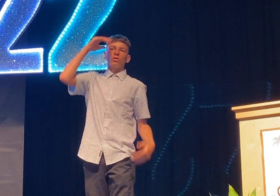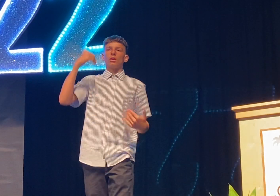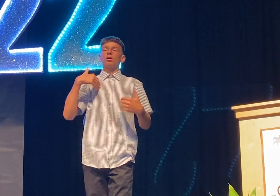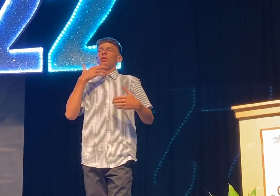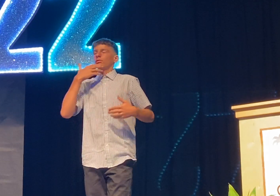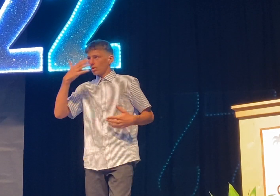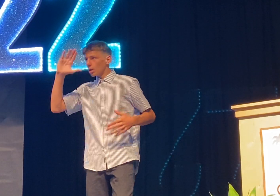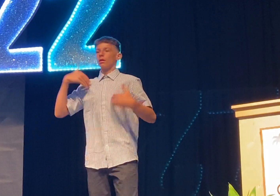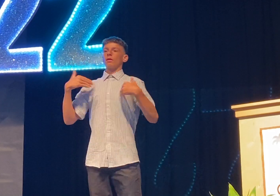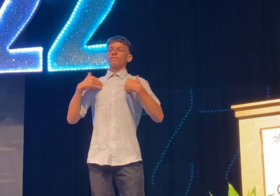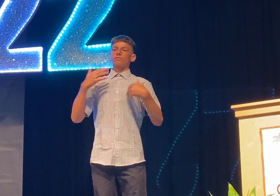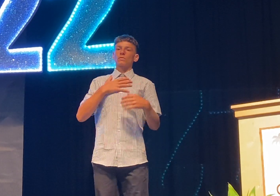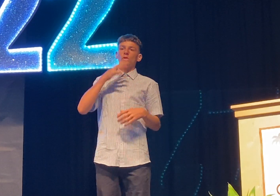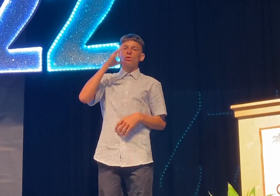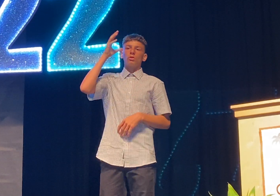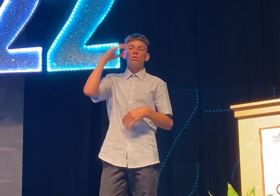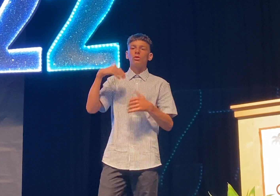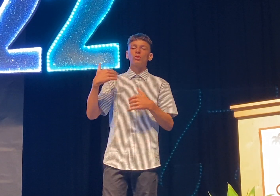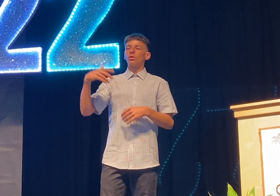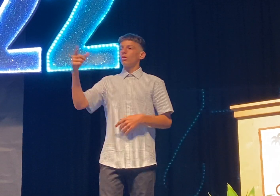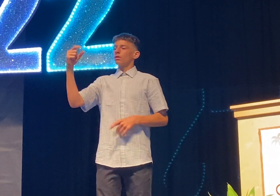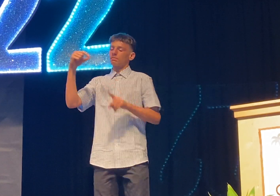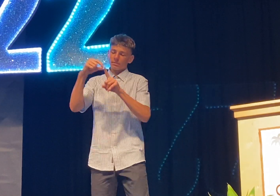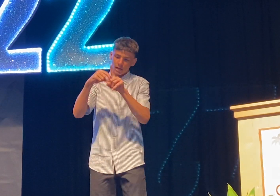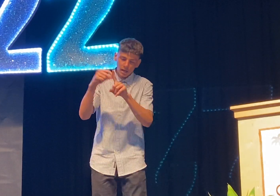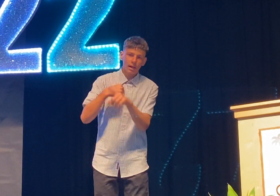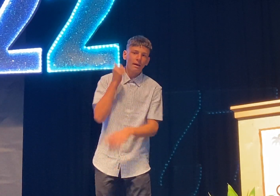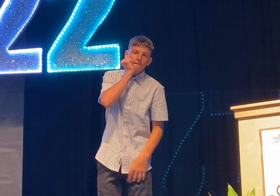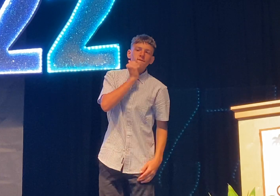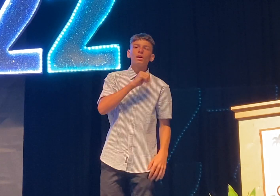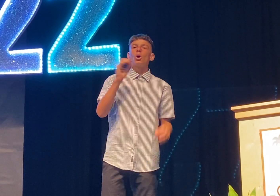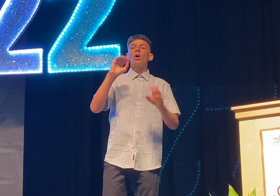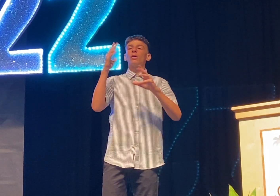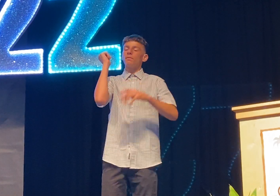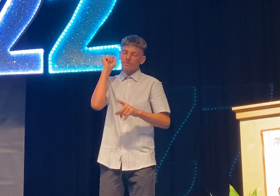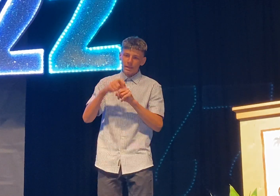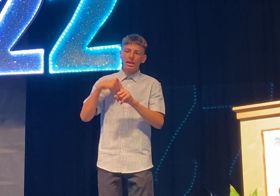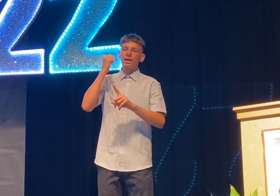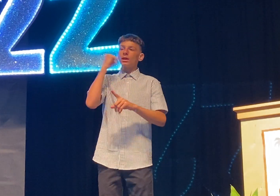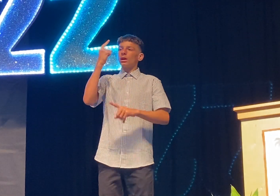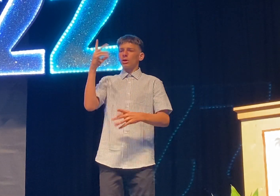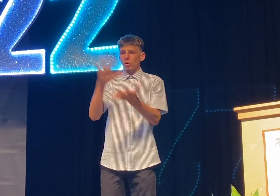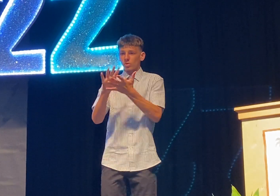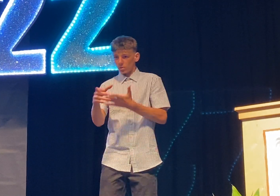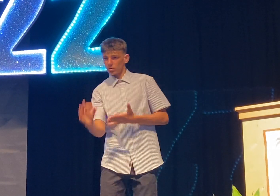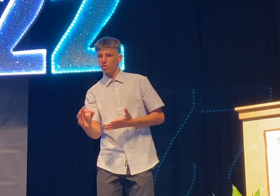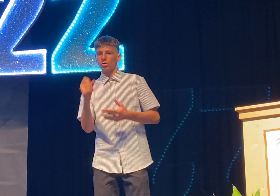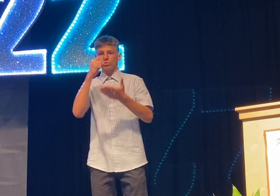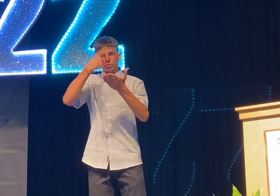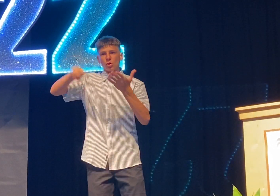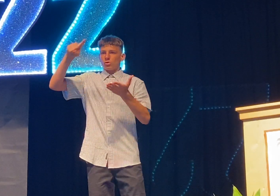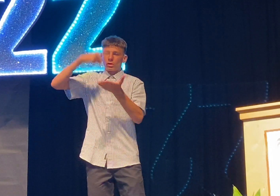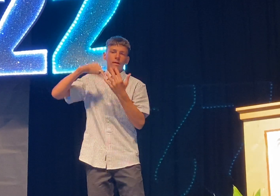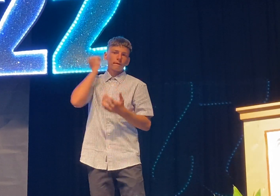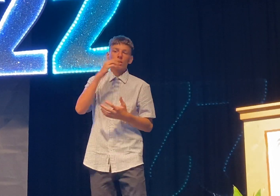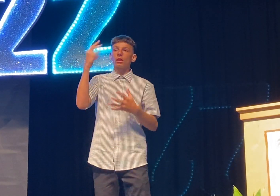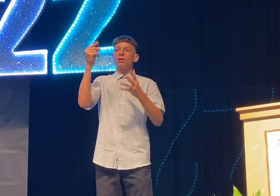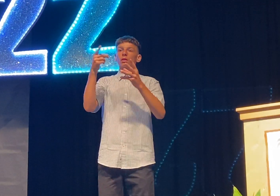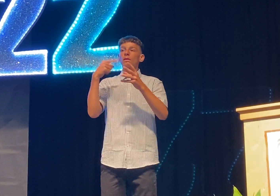and my parents. I'm so thankful that I have my parents. They pick on me every single day because academics is important. They